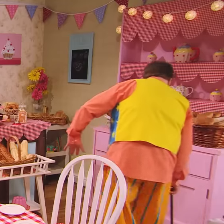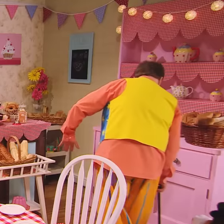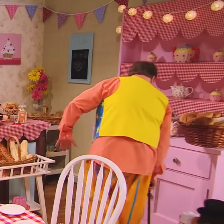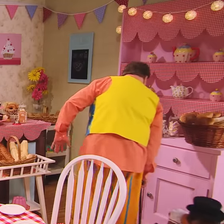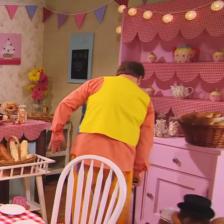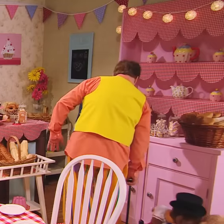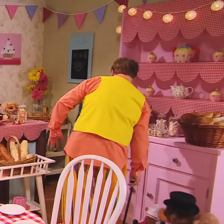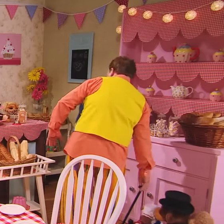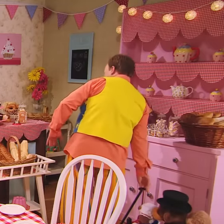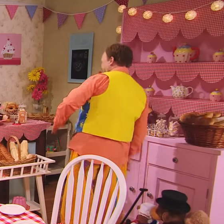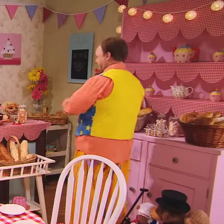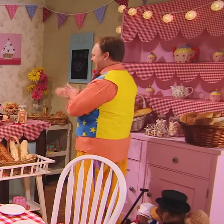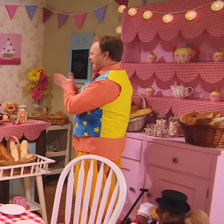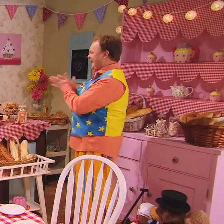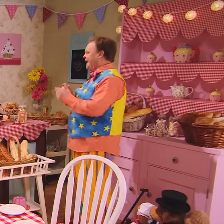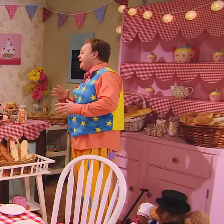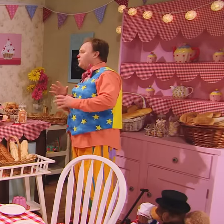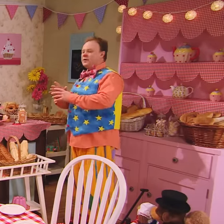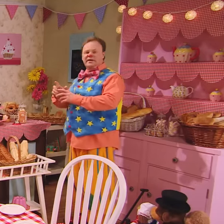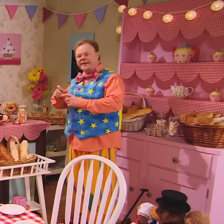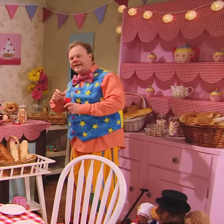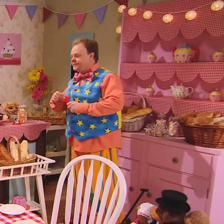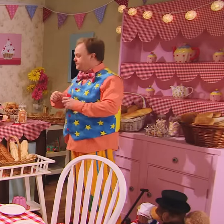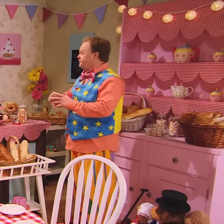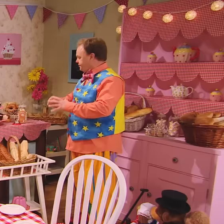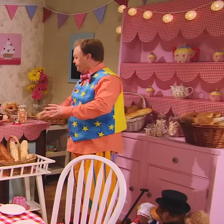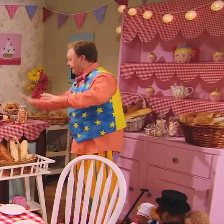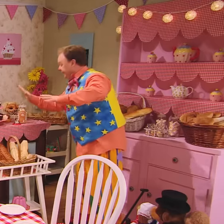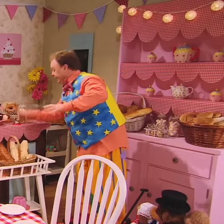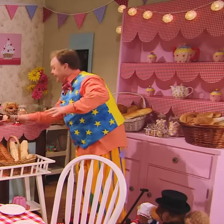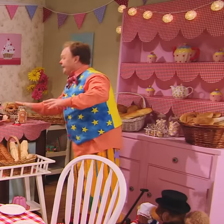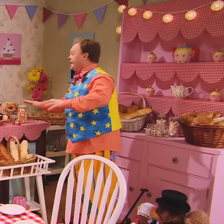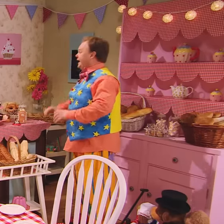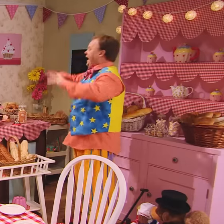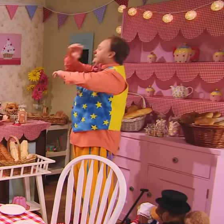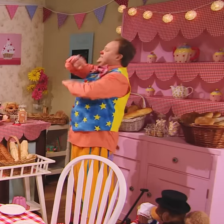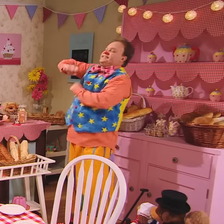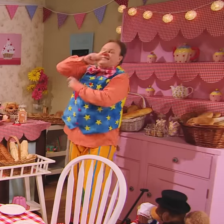This is the way we bake the bread, bake the bread, bake the bread.